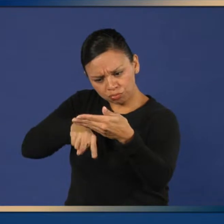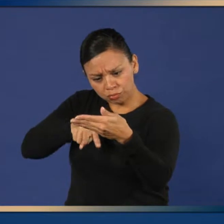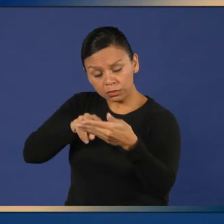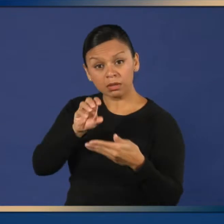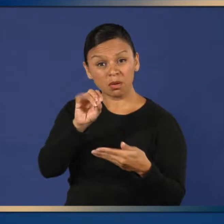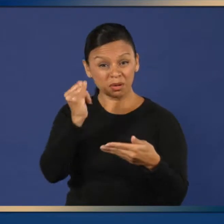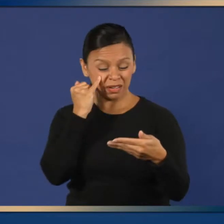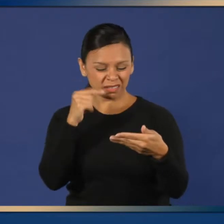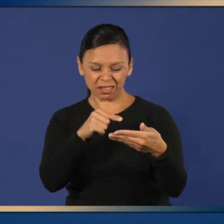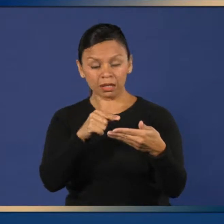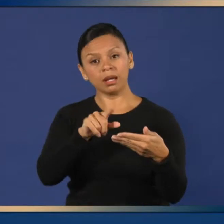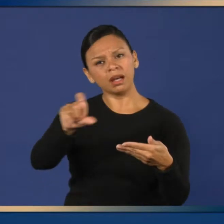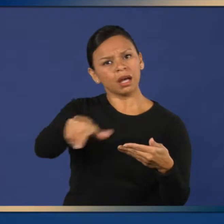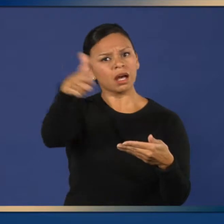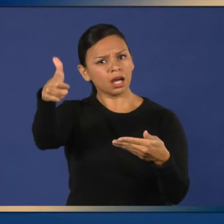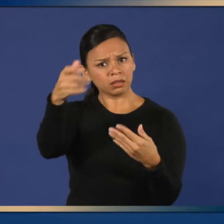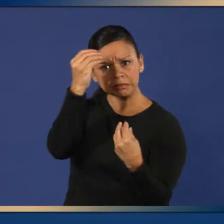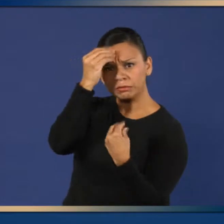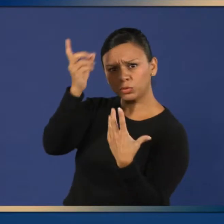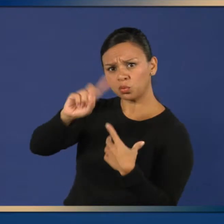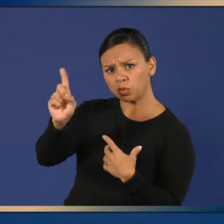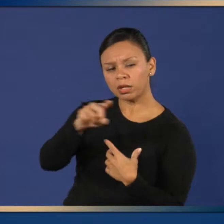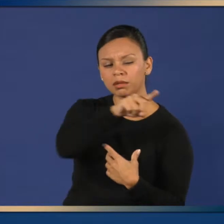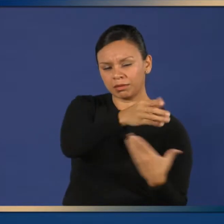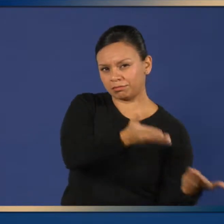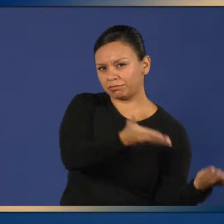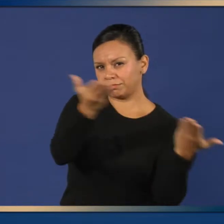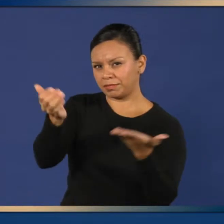other sources of information.